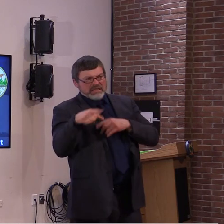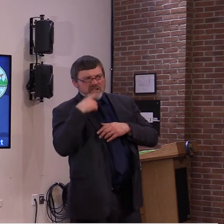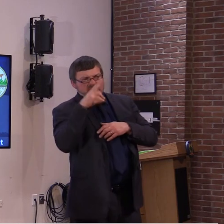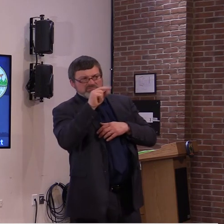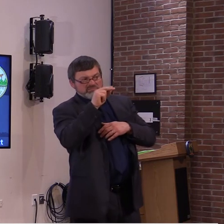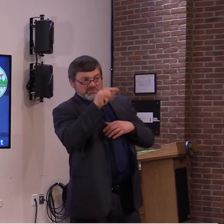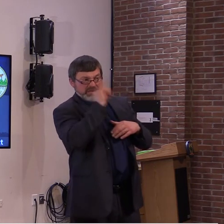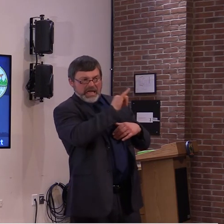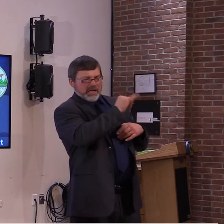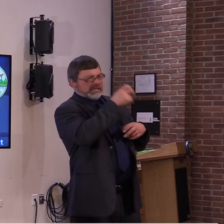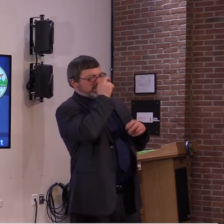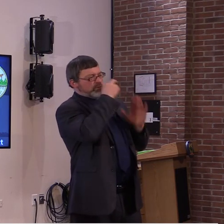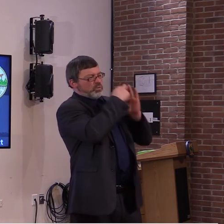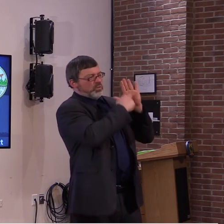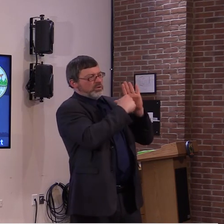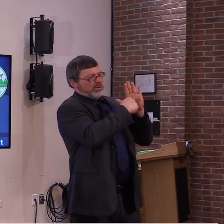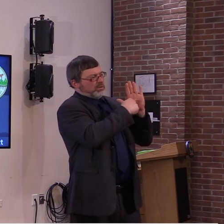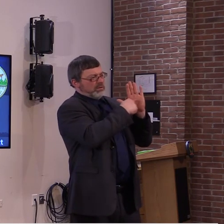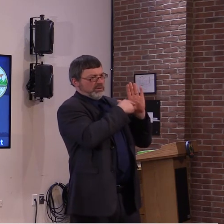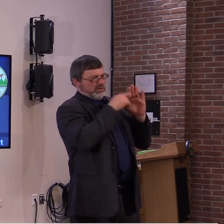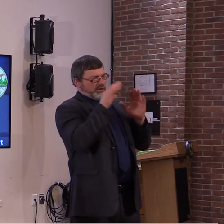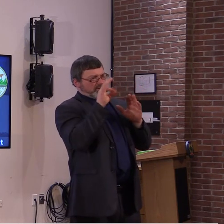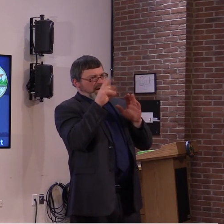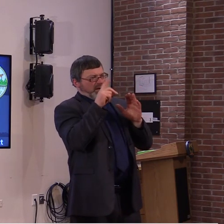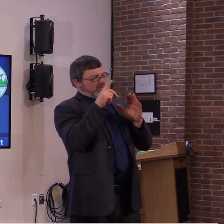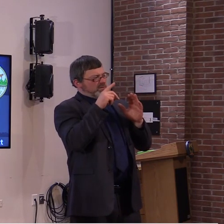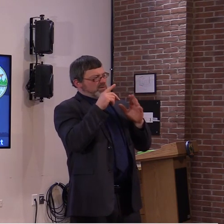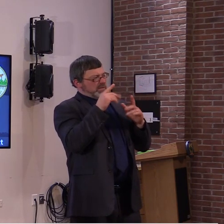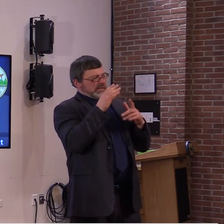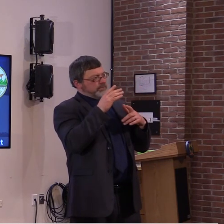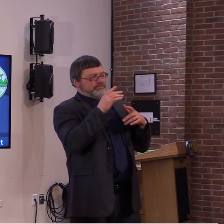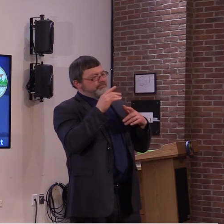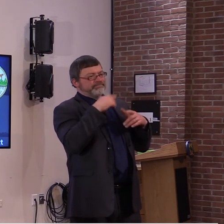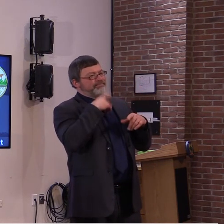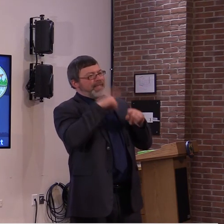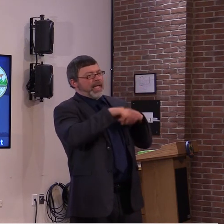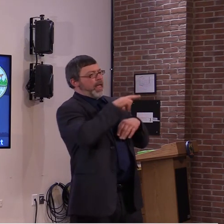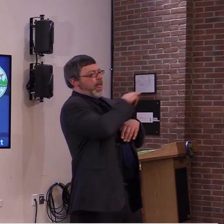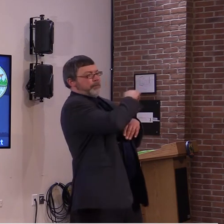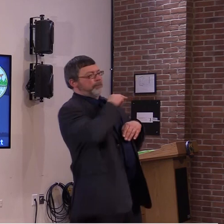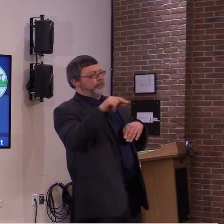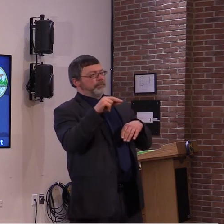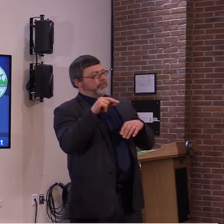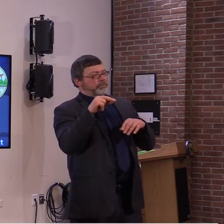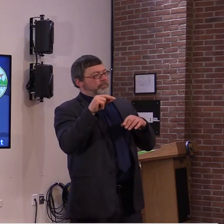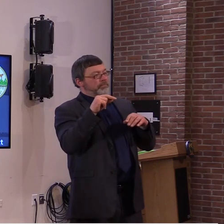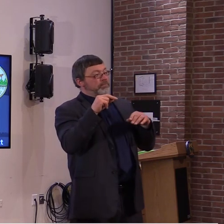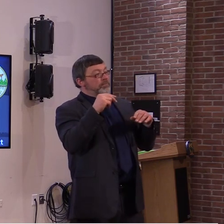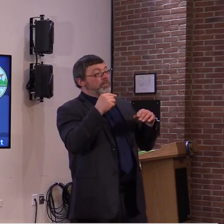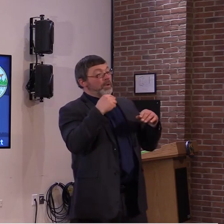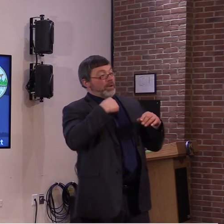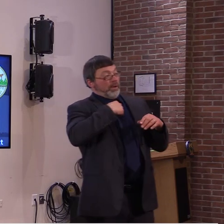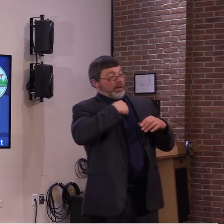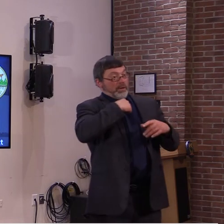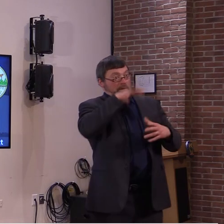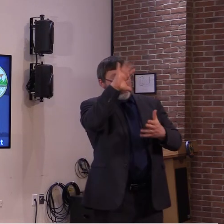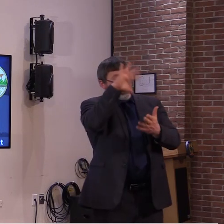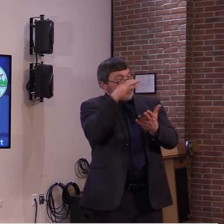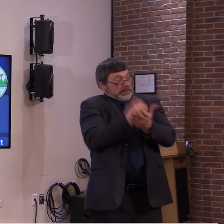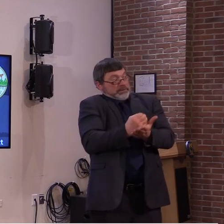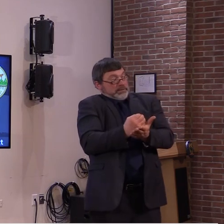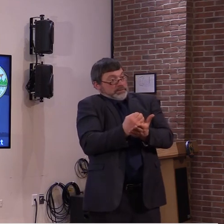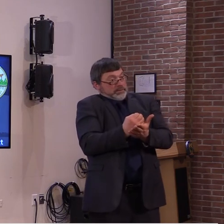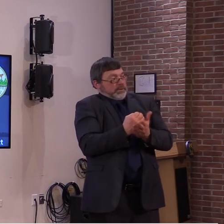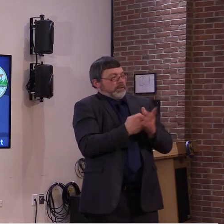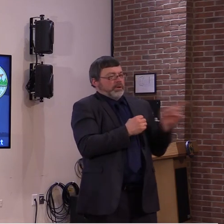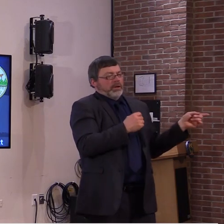allows Vermont to use its trust fund dollars in a different way. And I